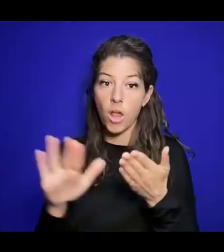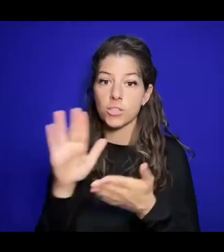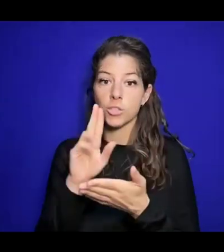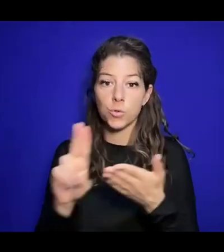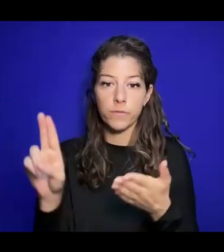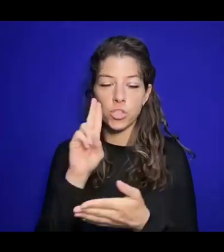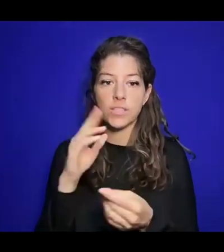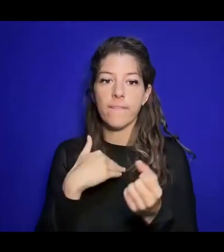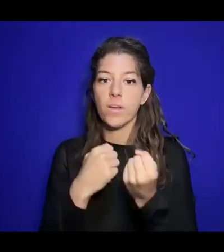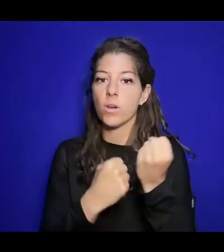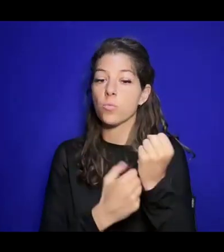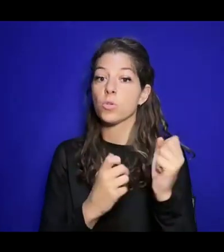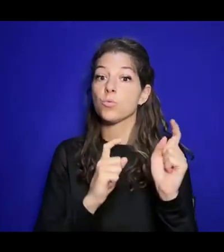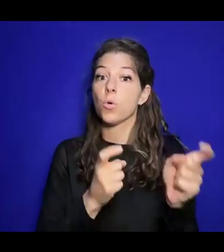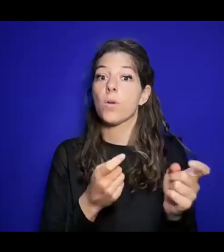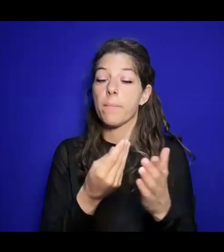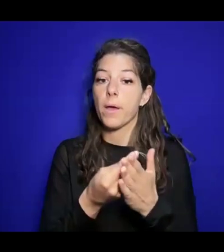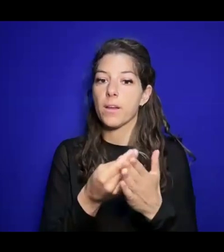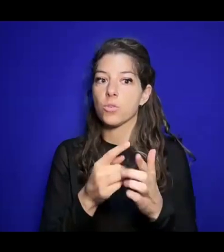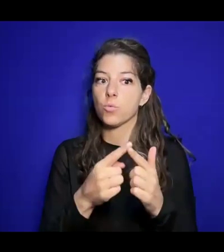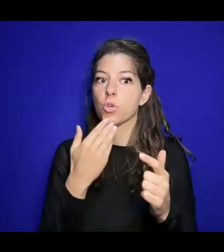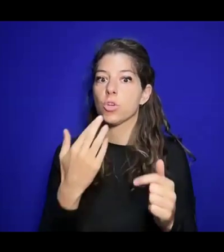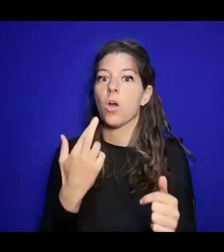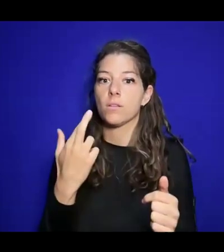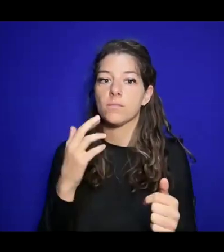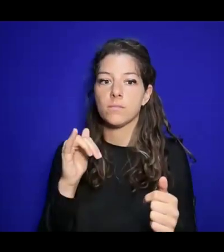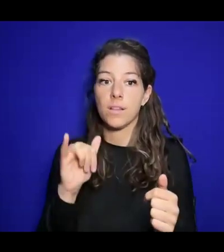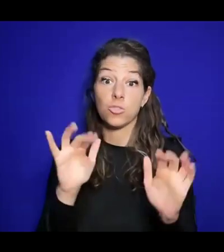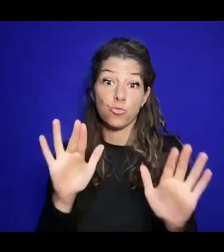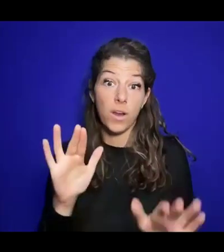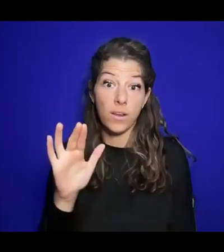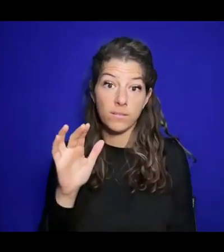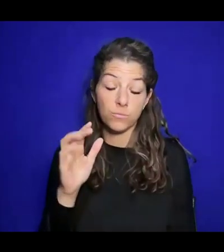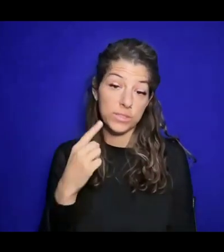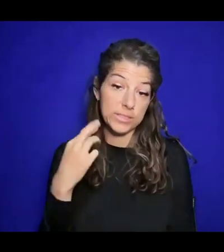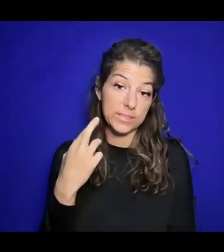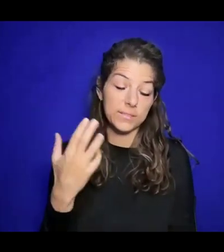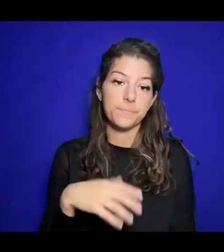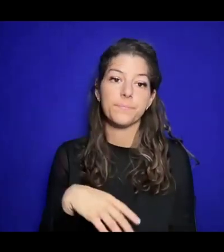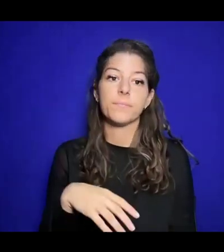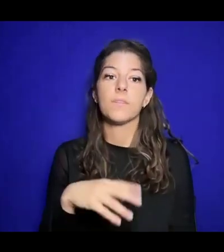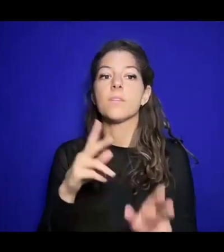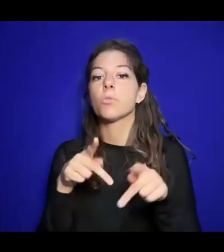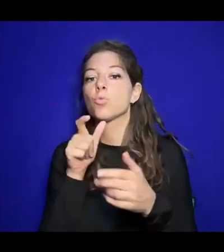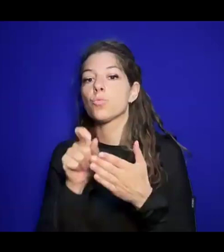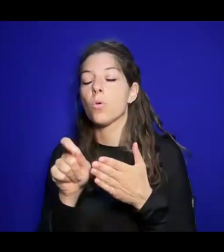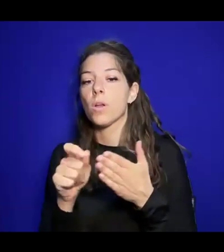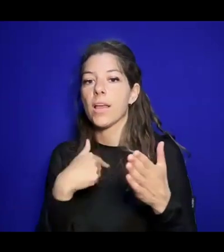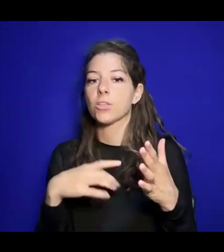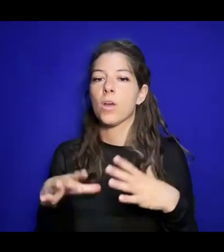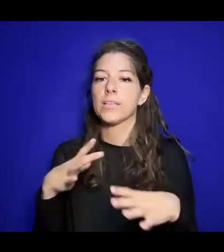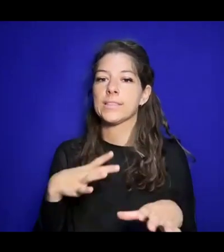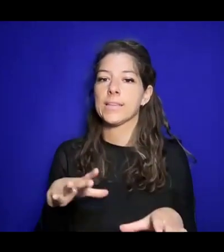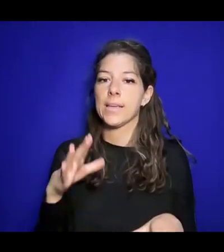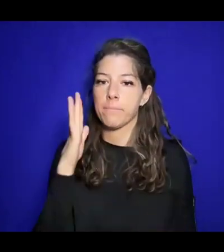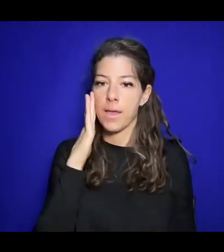or people who want to donate money to a good cause, and that would be a great cause. There's a person who wrote in, I get dressed in bed. Does